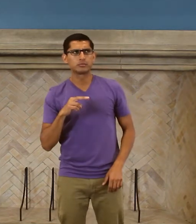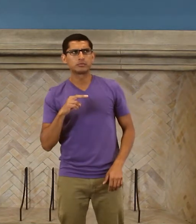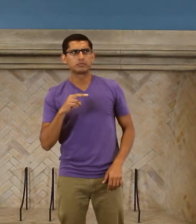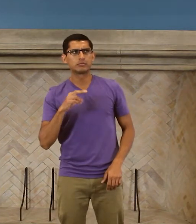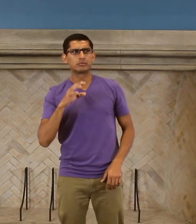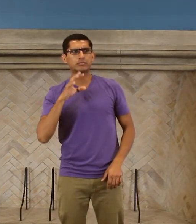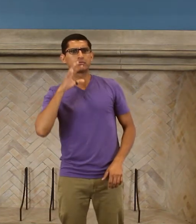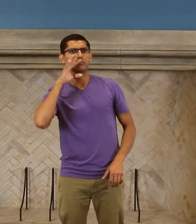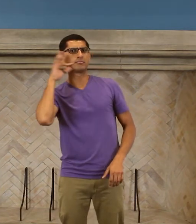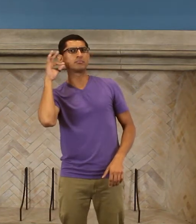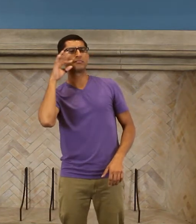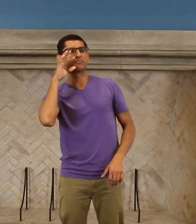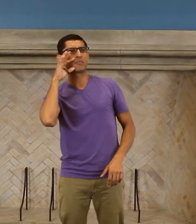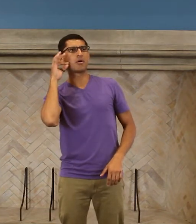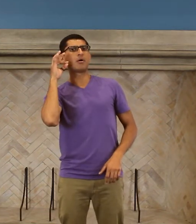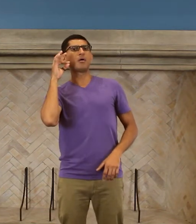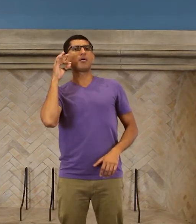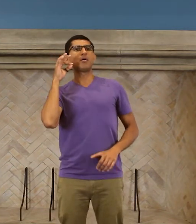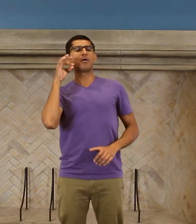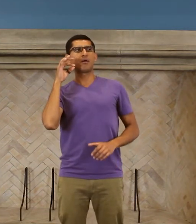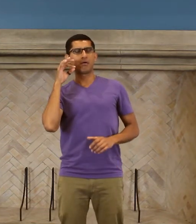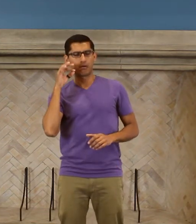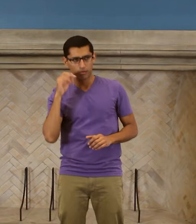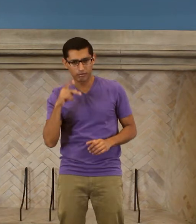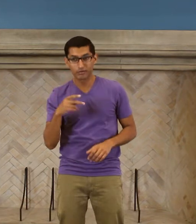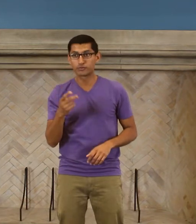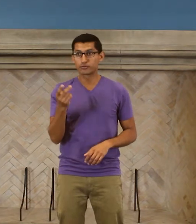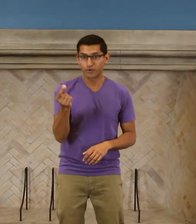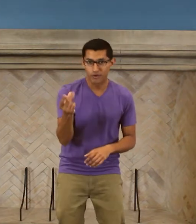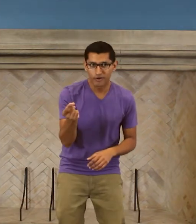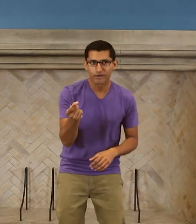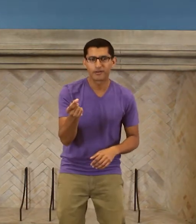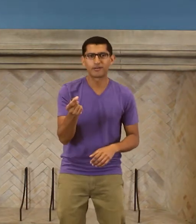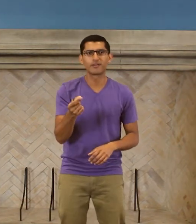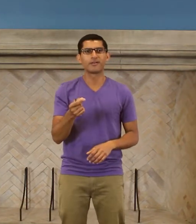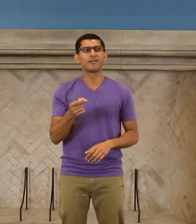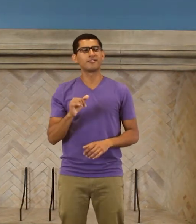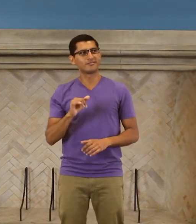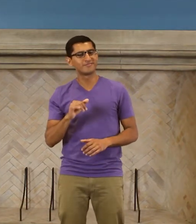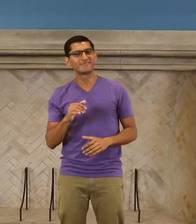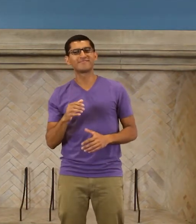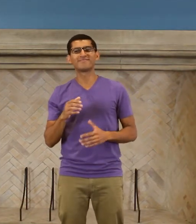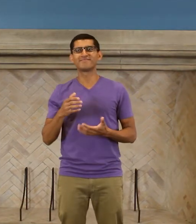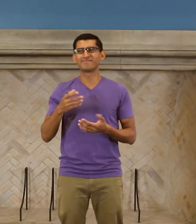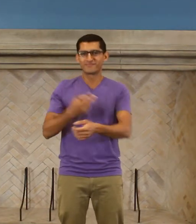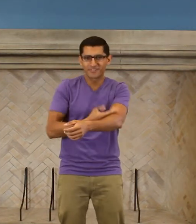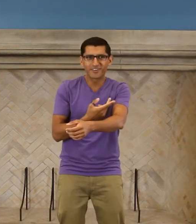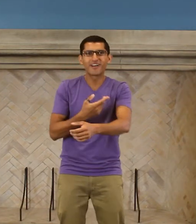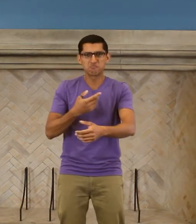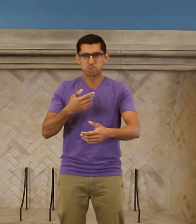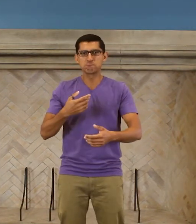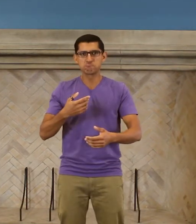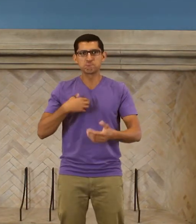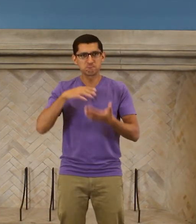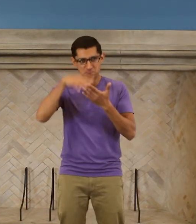to copy her. I brought my hand up to my face and copied her. And then did the same for dog and